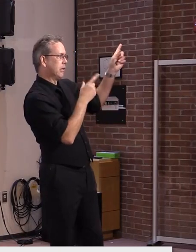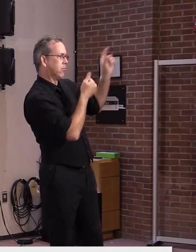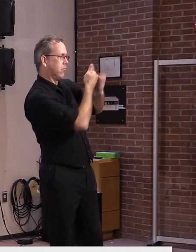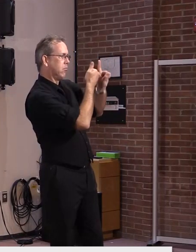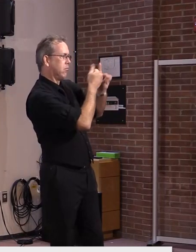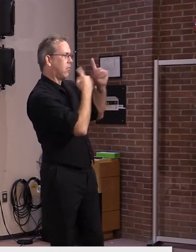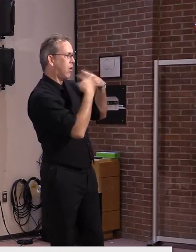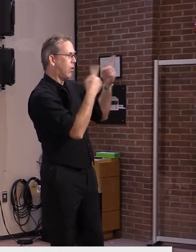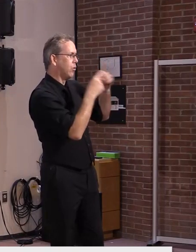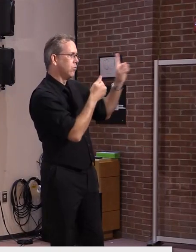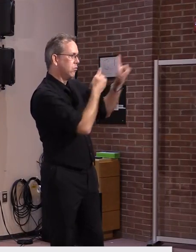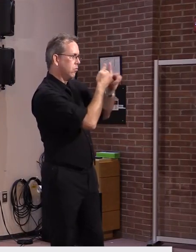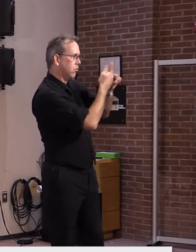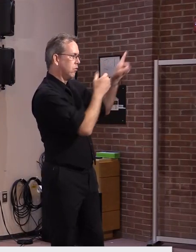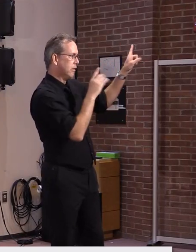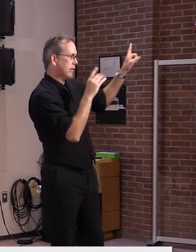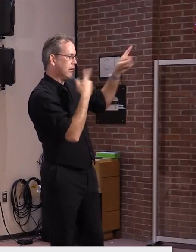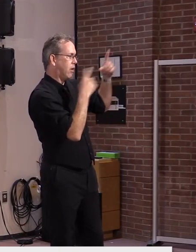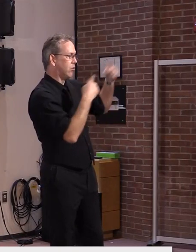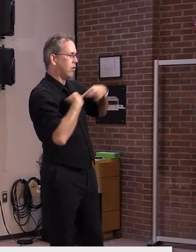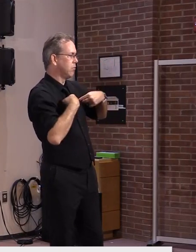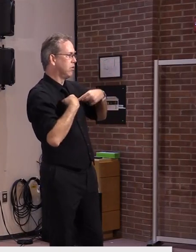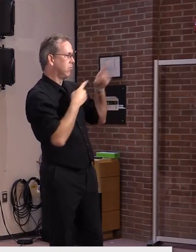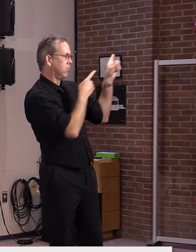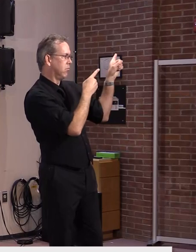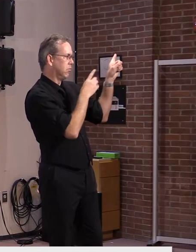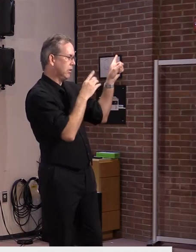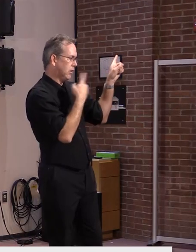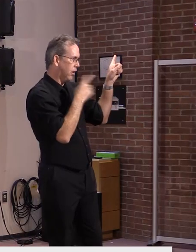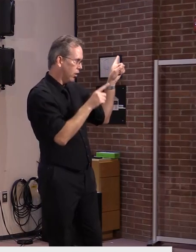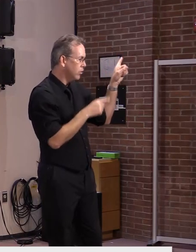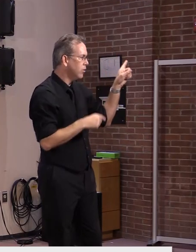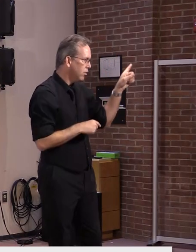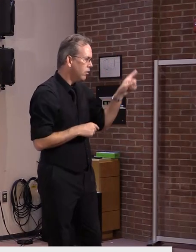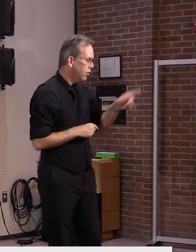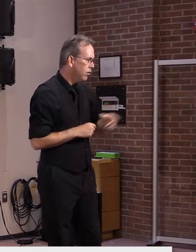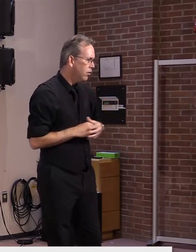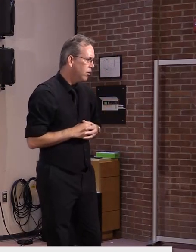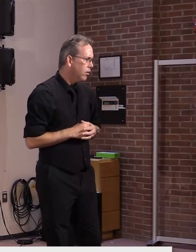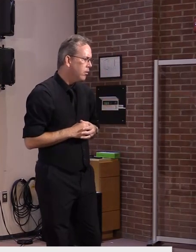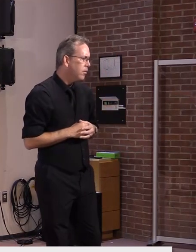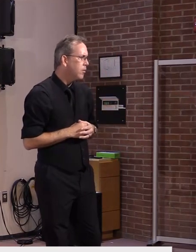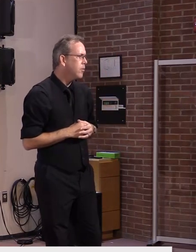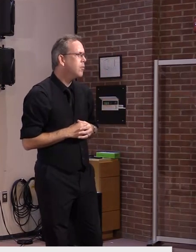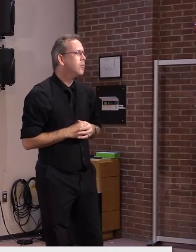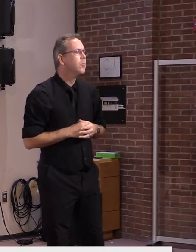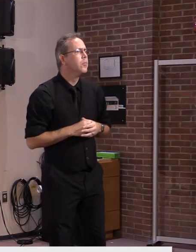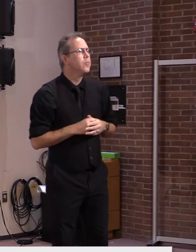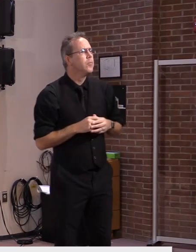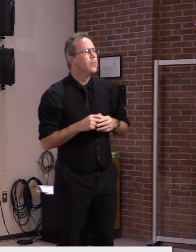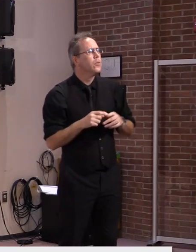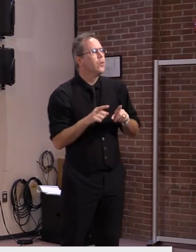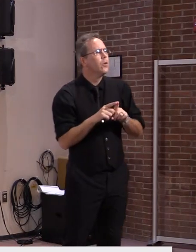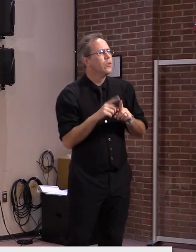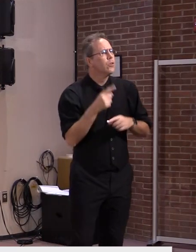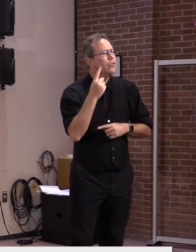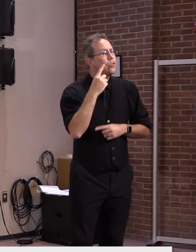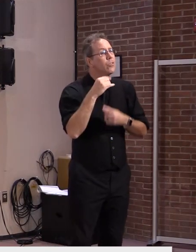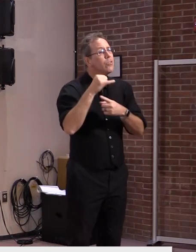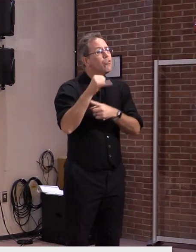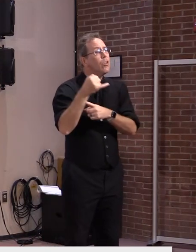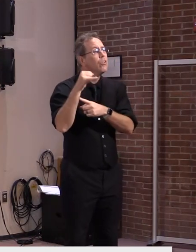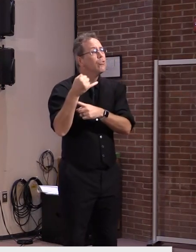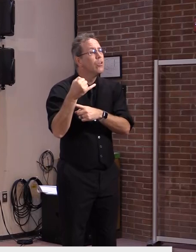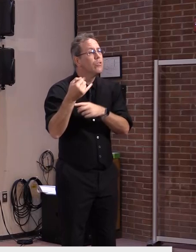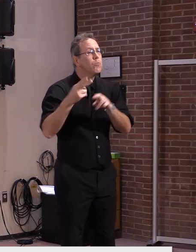week, they'll also discuss booster dose that is a different type from the original. The following week, a